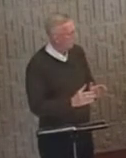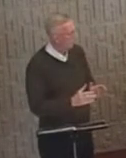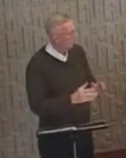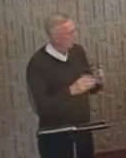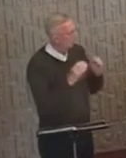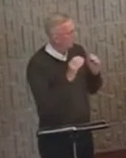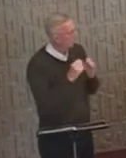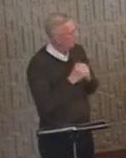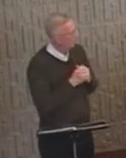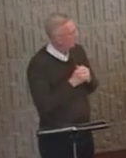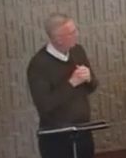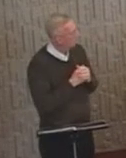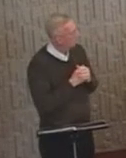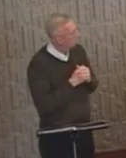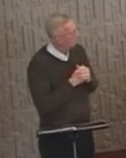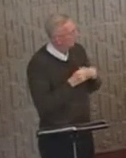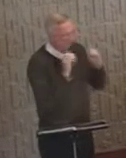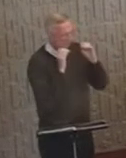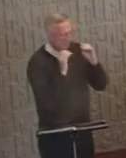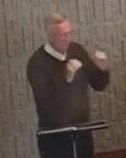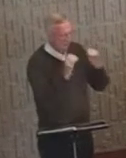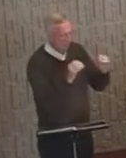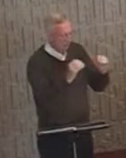teaches riders about caring.